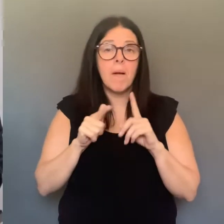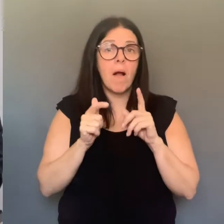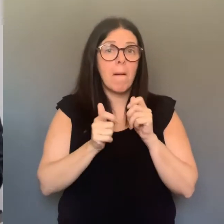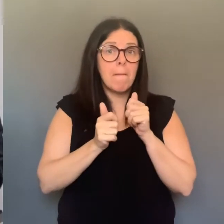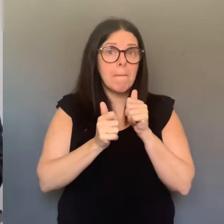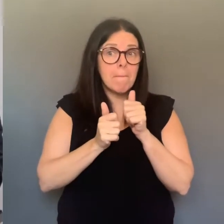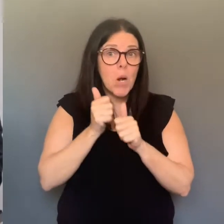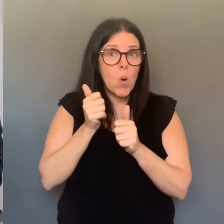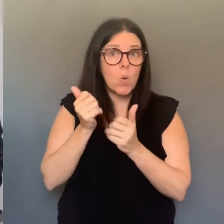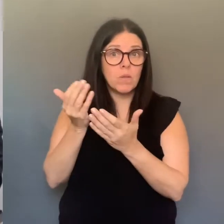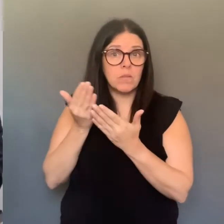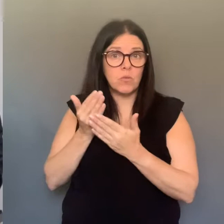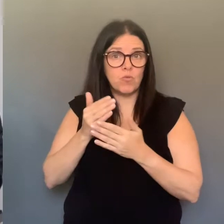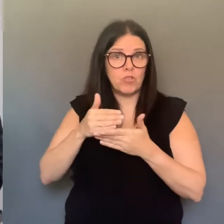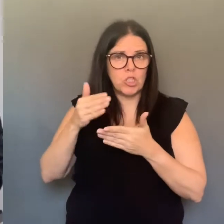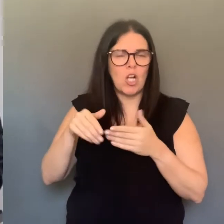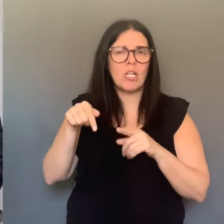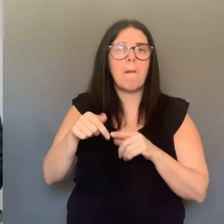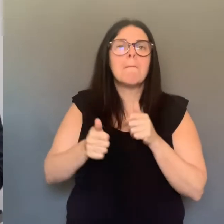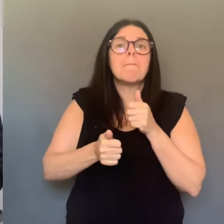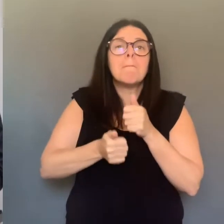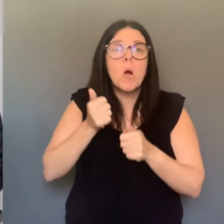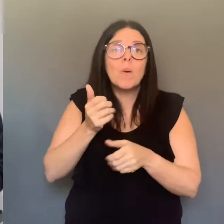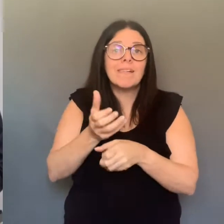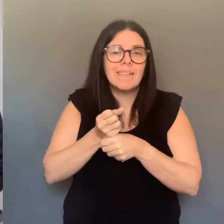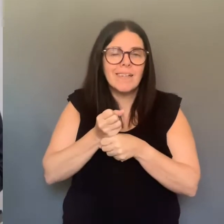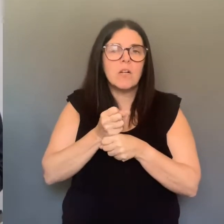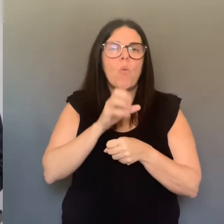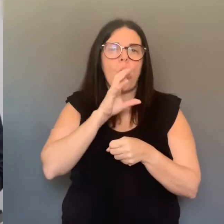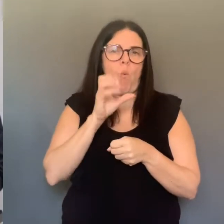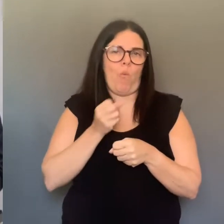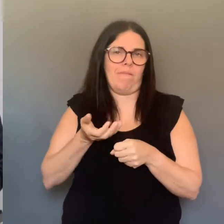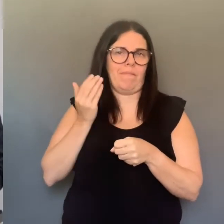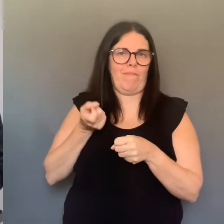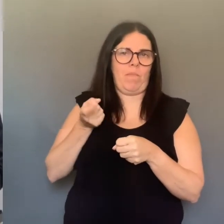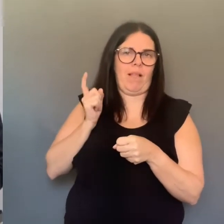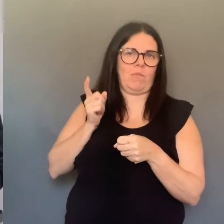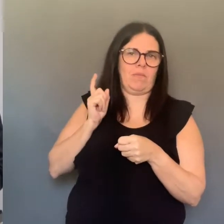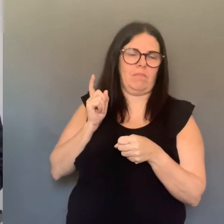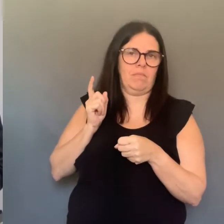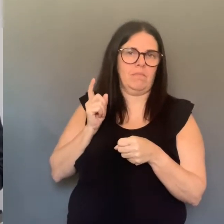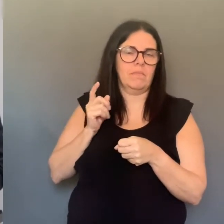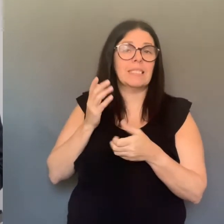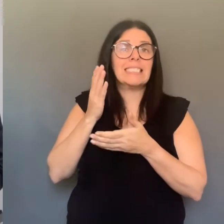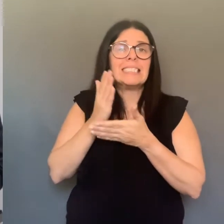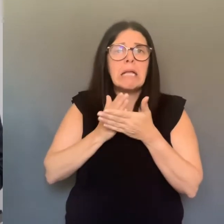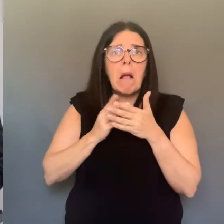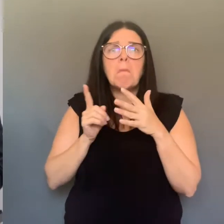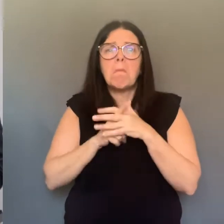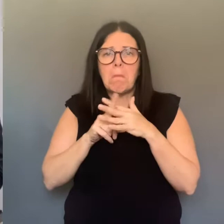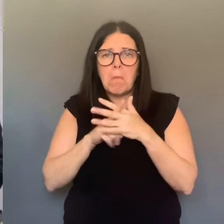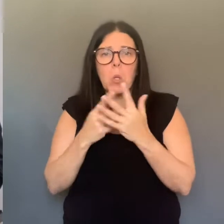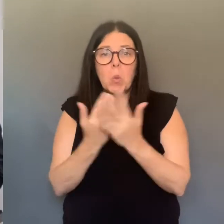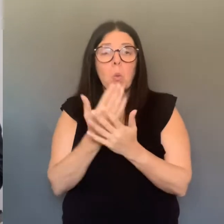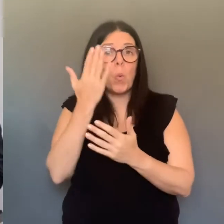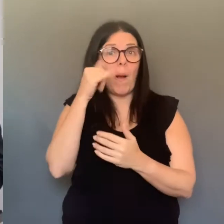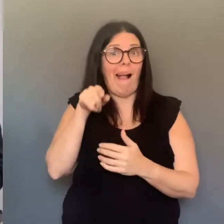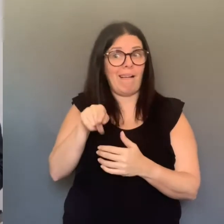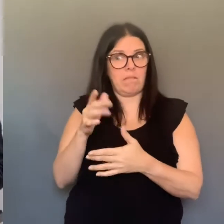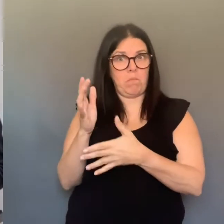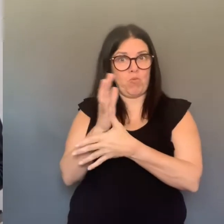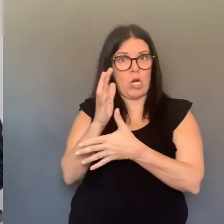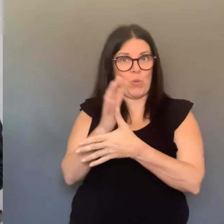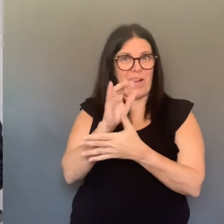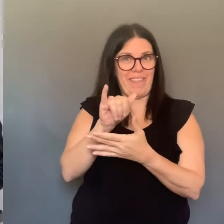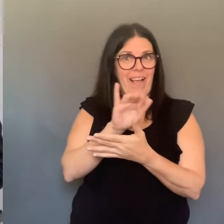those details, I'm hoping tomorrow, and that will give us a better picture. But most of these test results that we are getting, these are